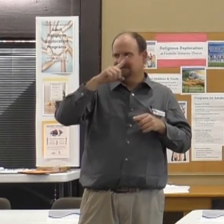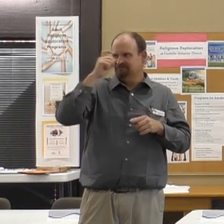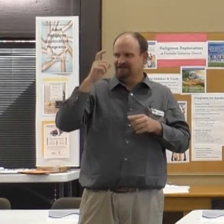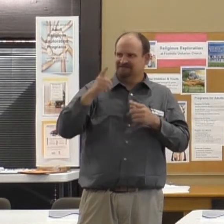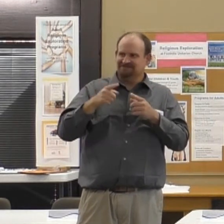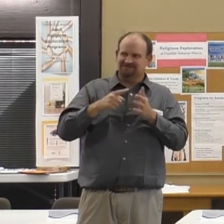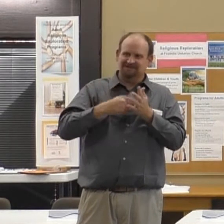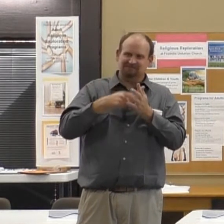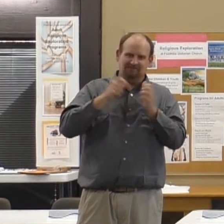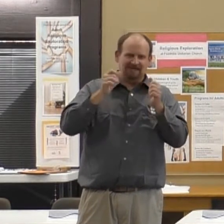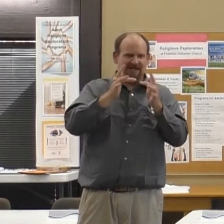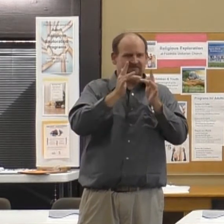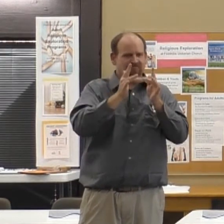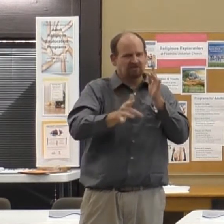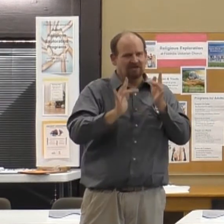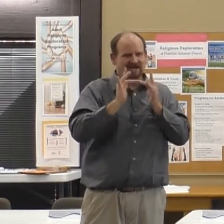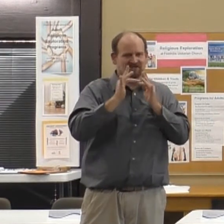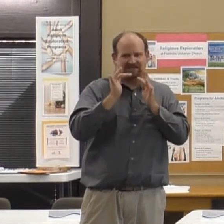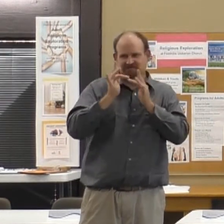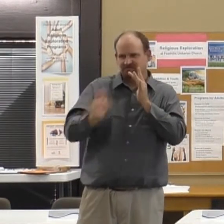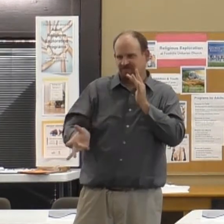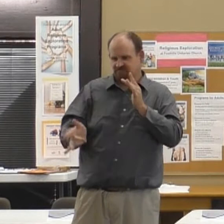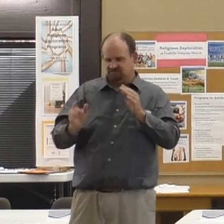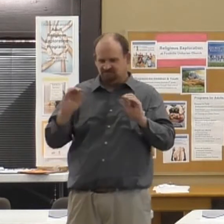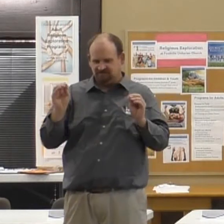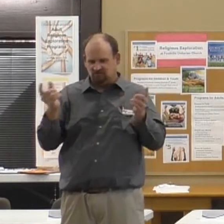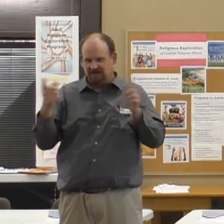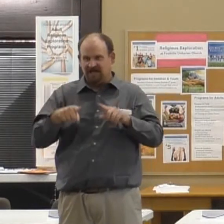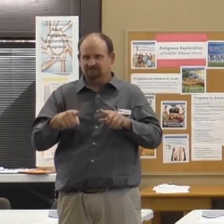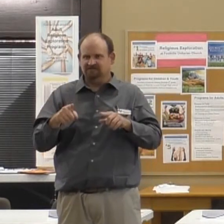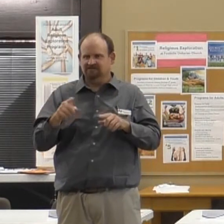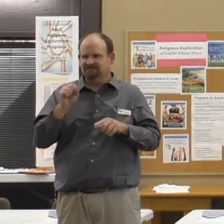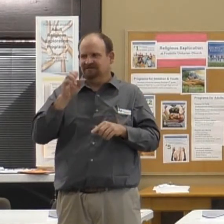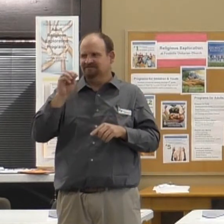and so, but it is not 100% effective.